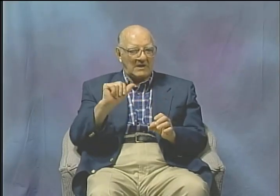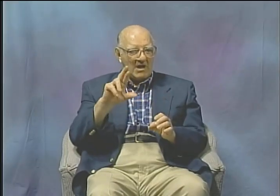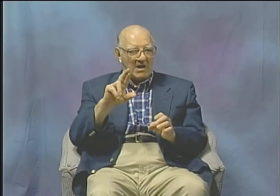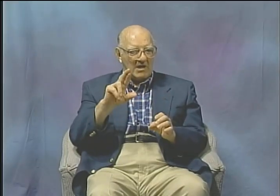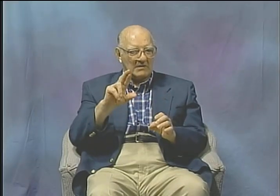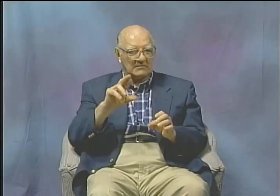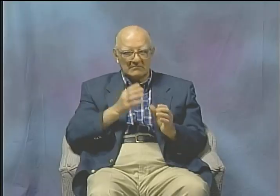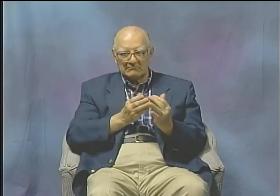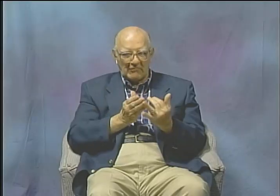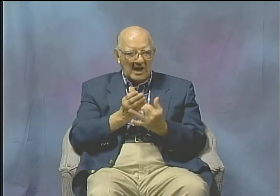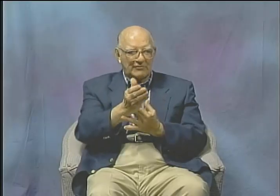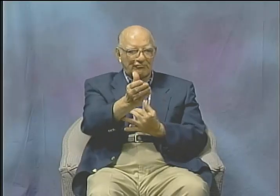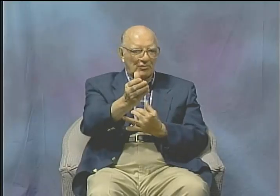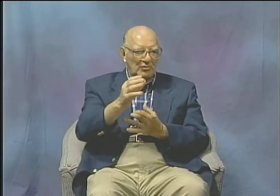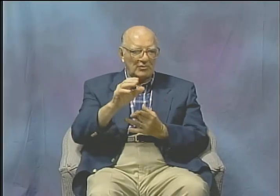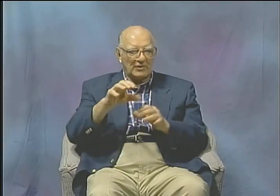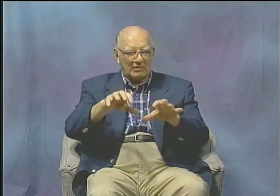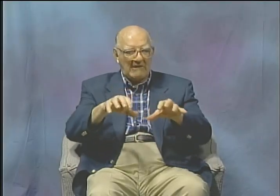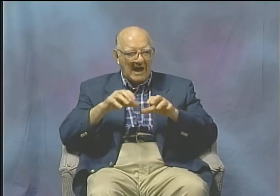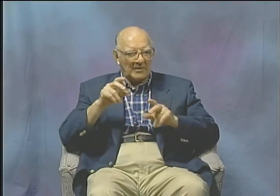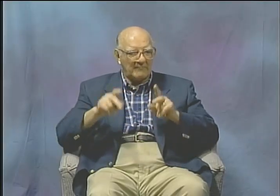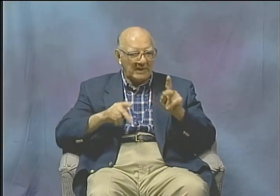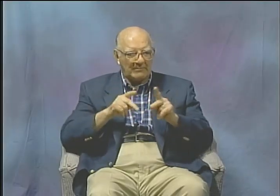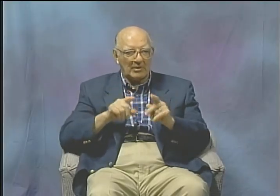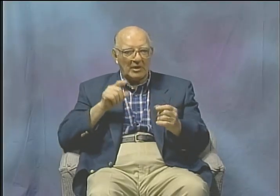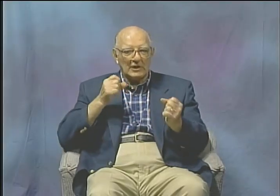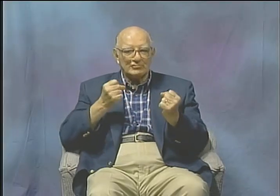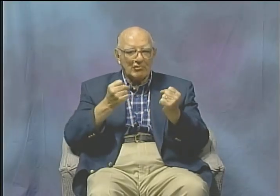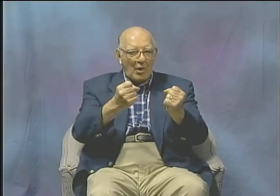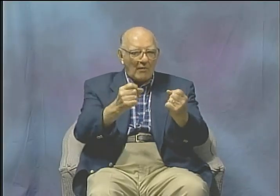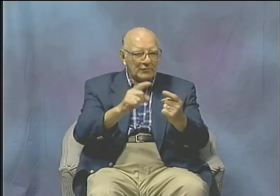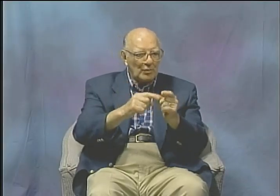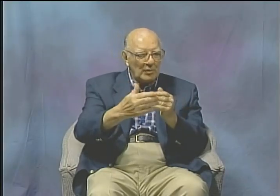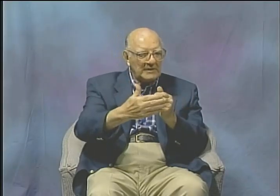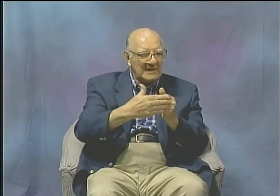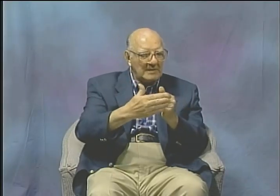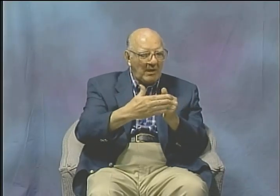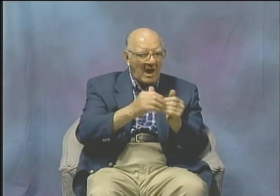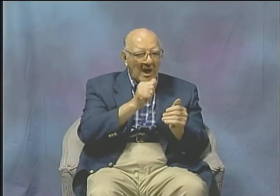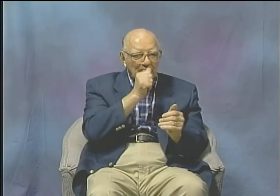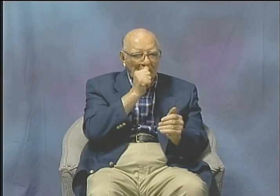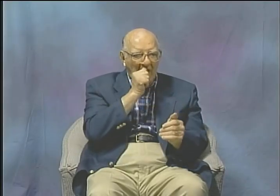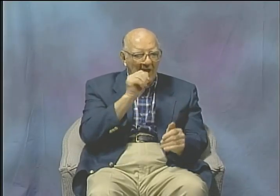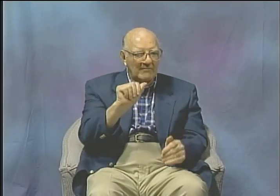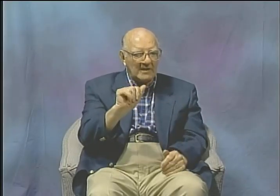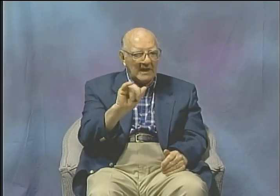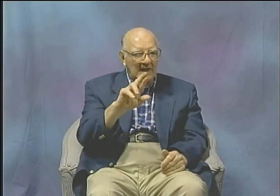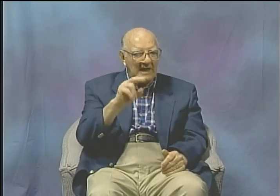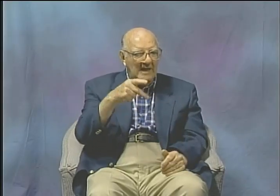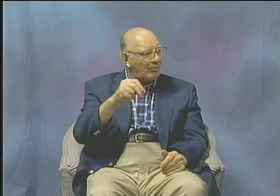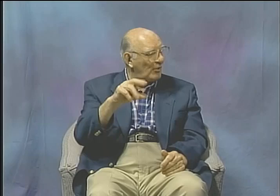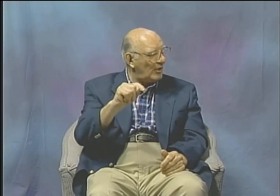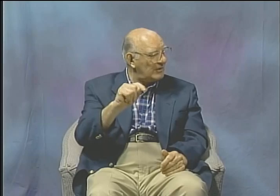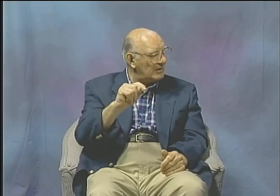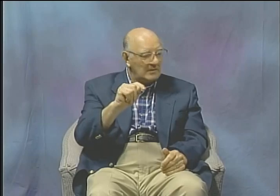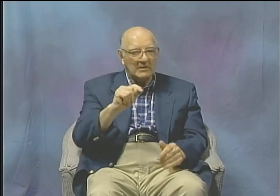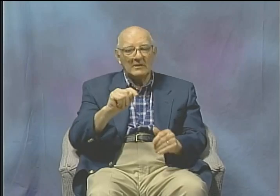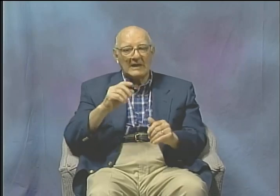car, right through the crowd of people, drove to a nearby private airport. They had